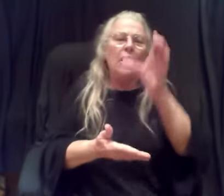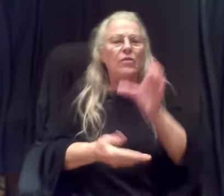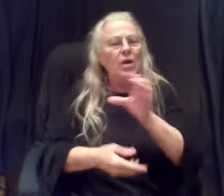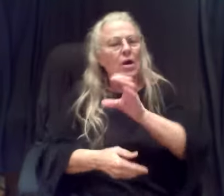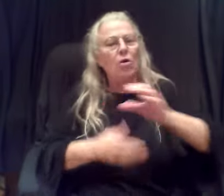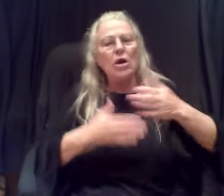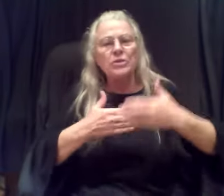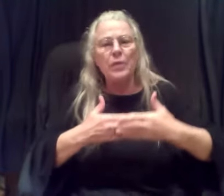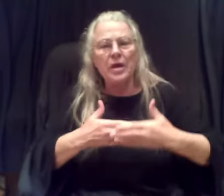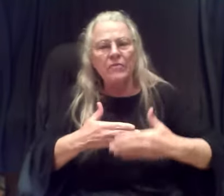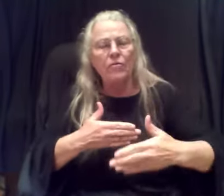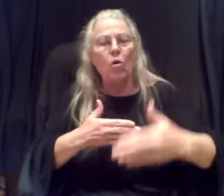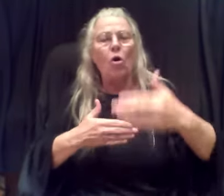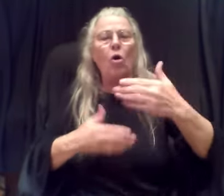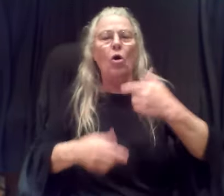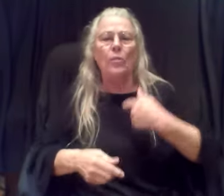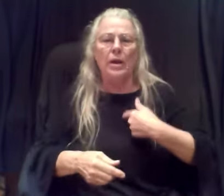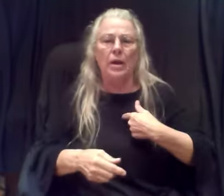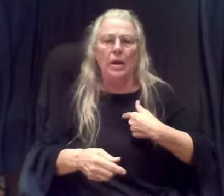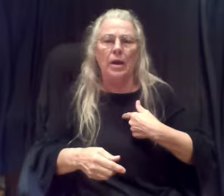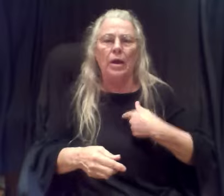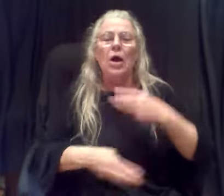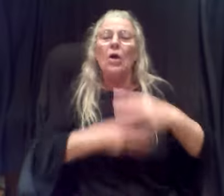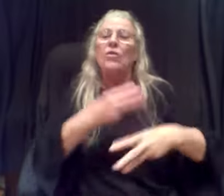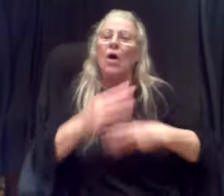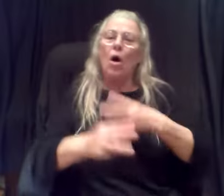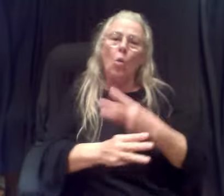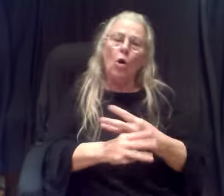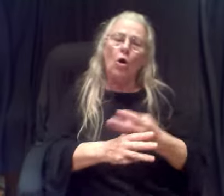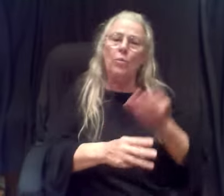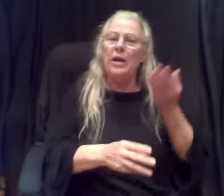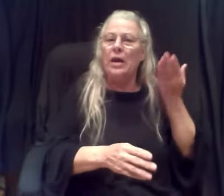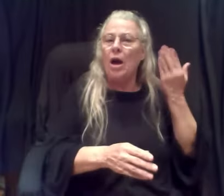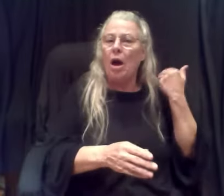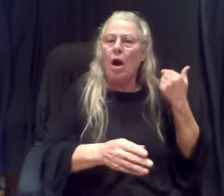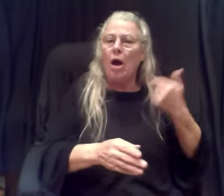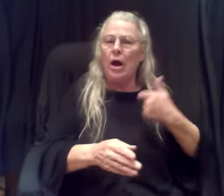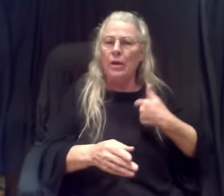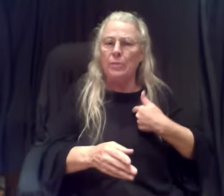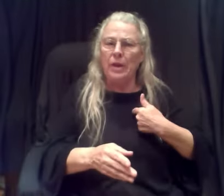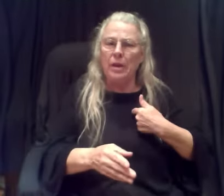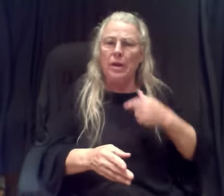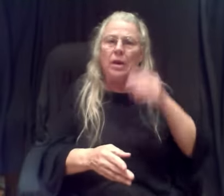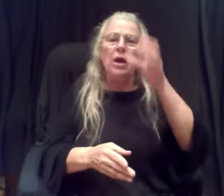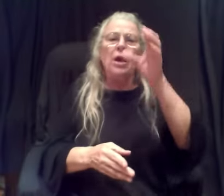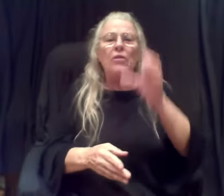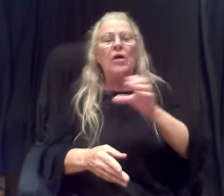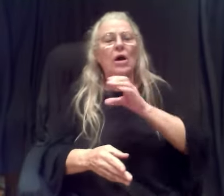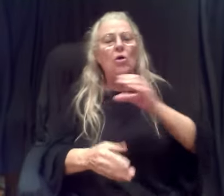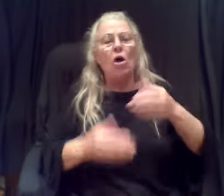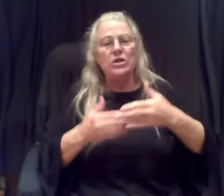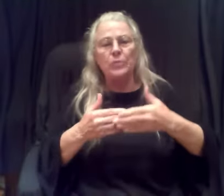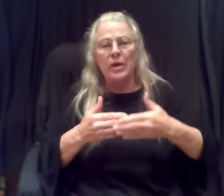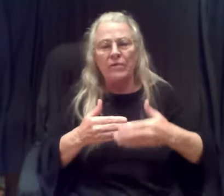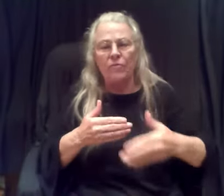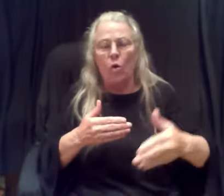the cross before me, the world behind me, the cross